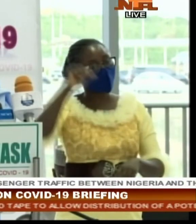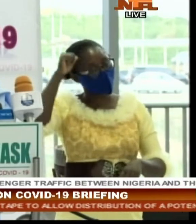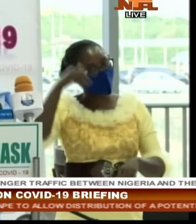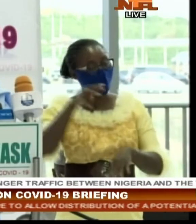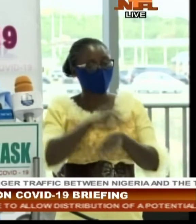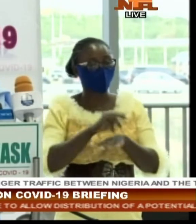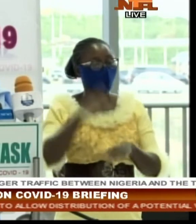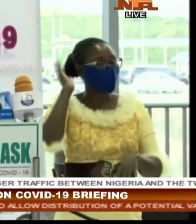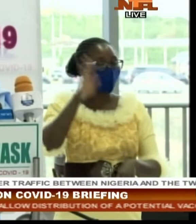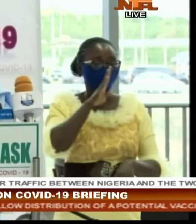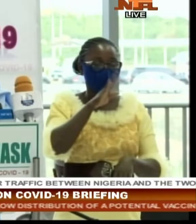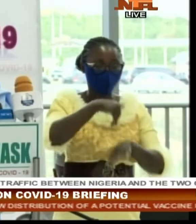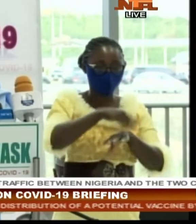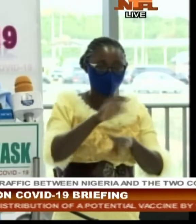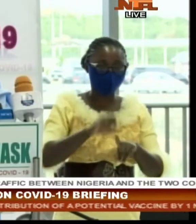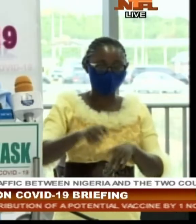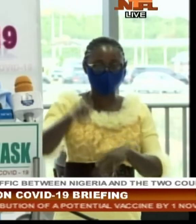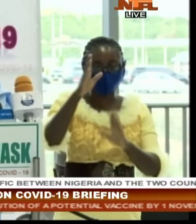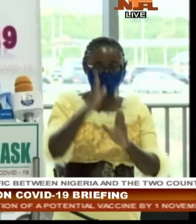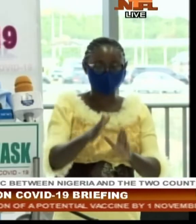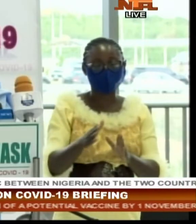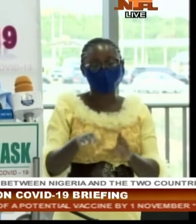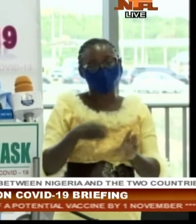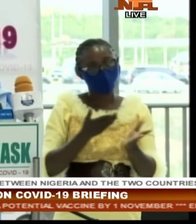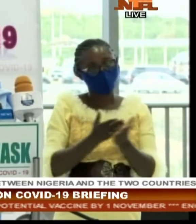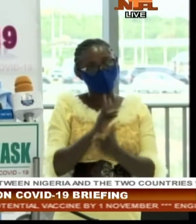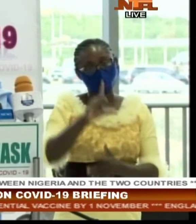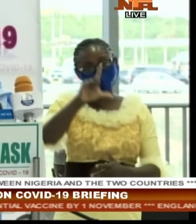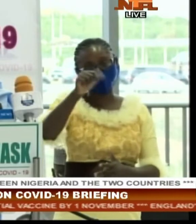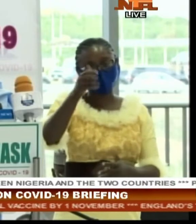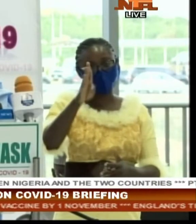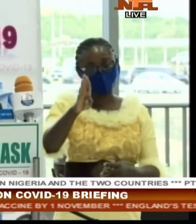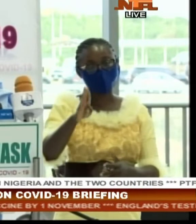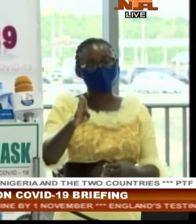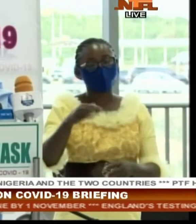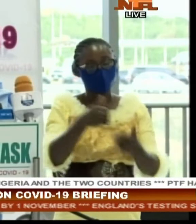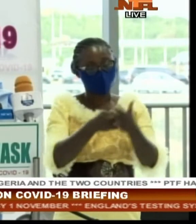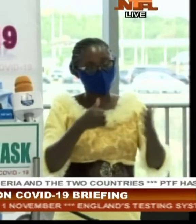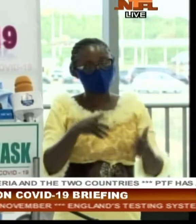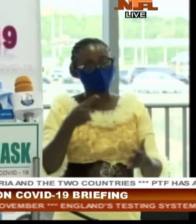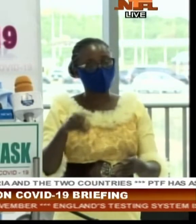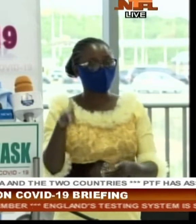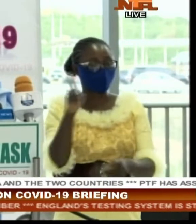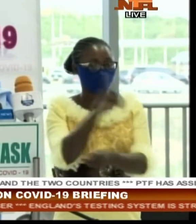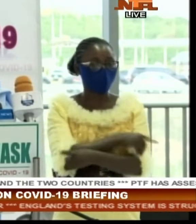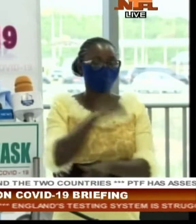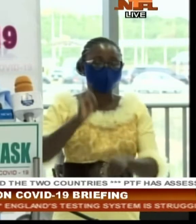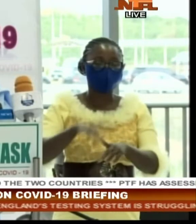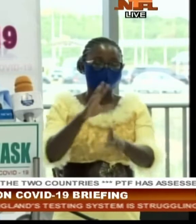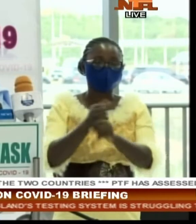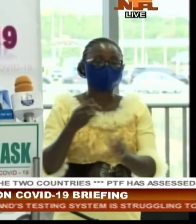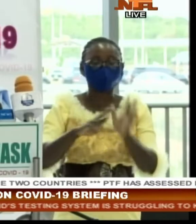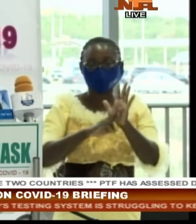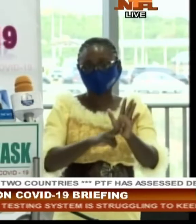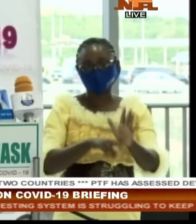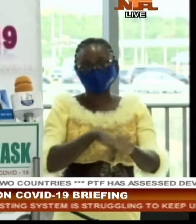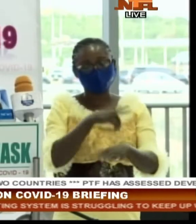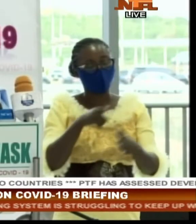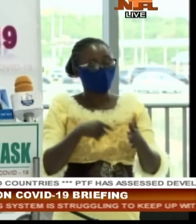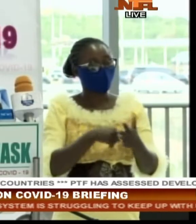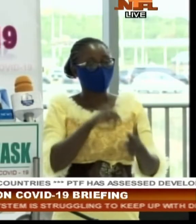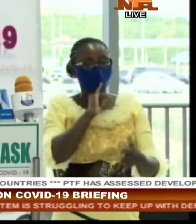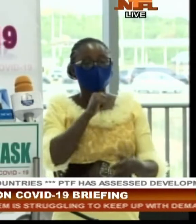be sent to the passenger by the private laboratory provider a day before the appointment. This is not mandatory on